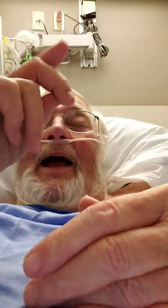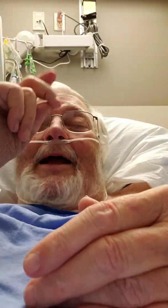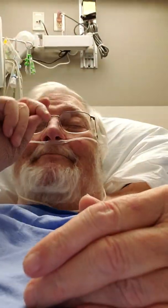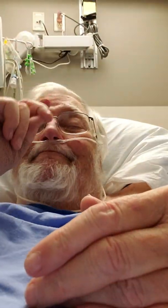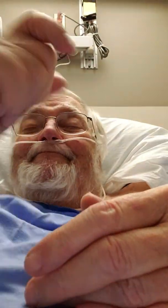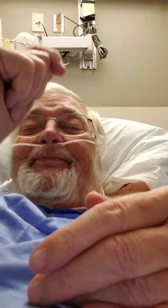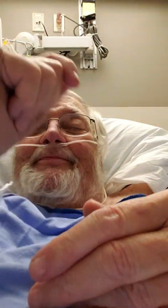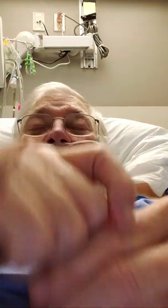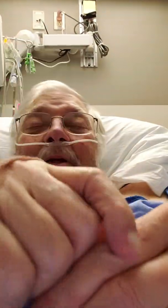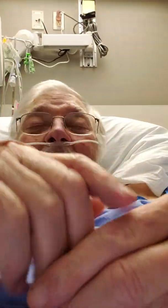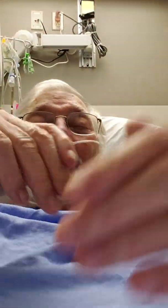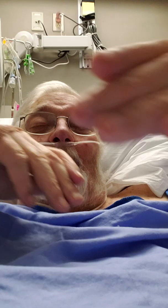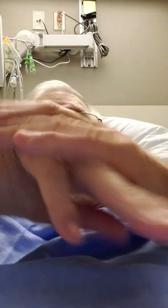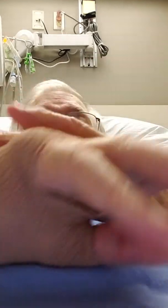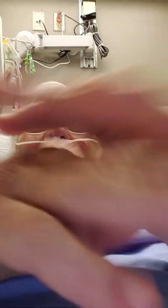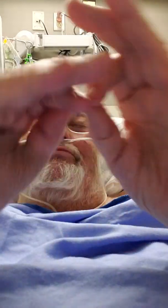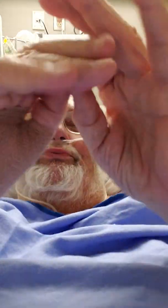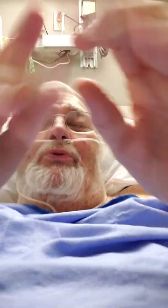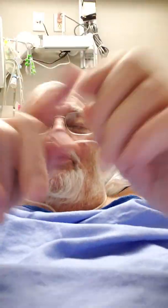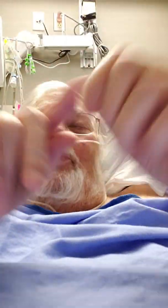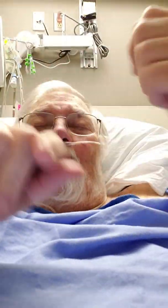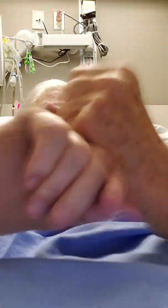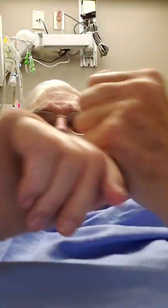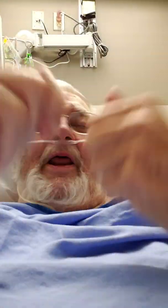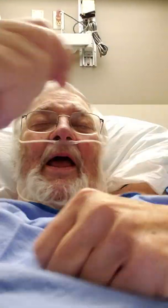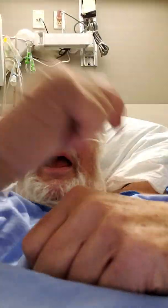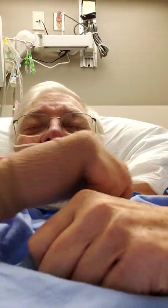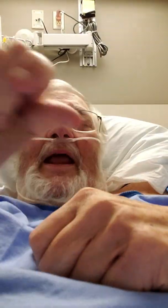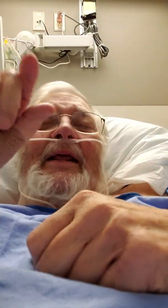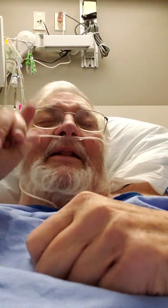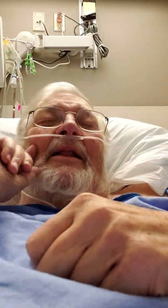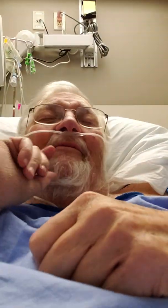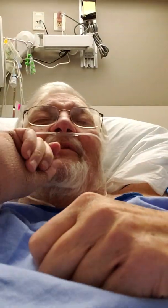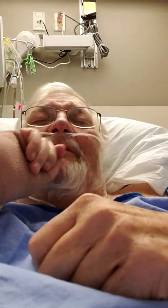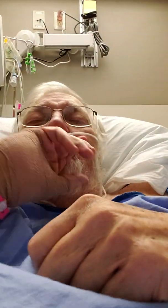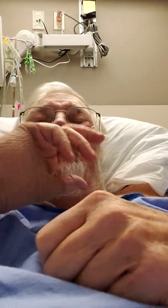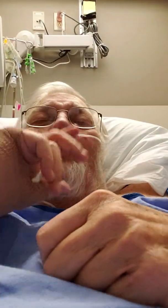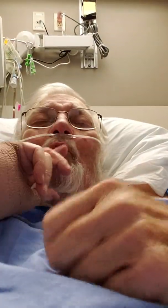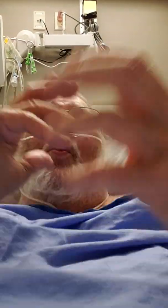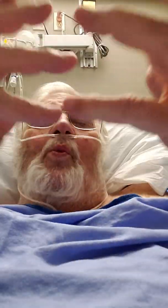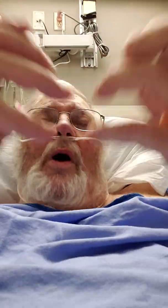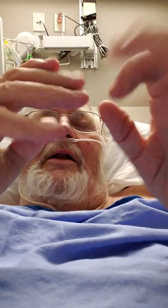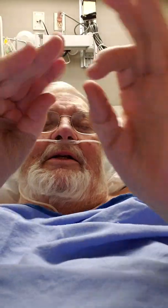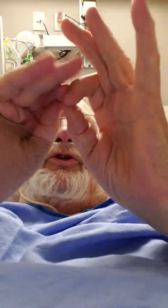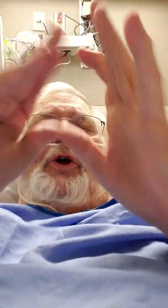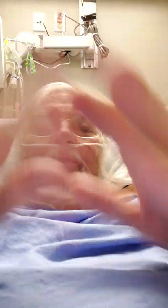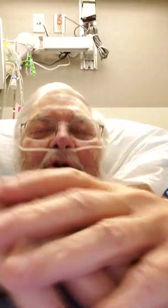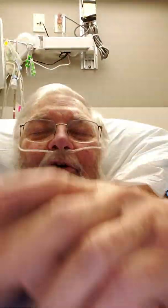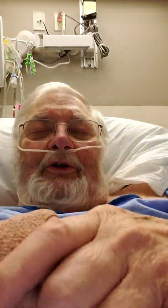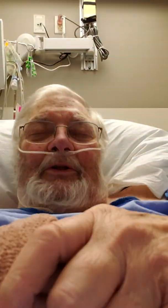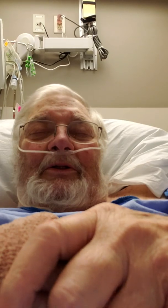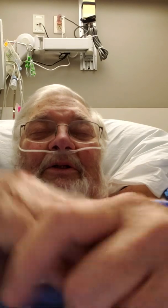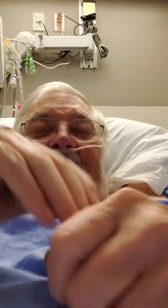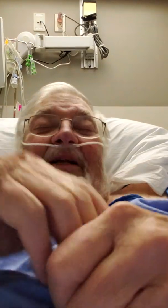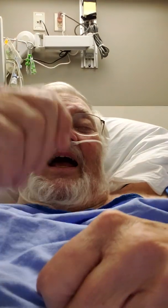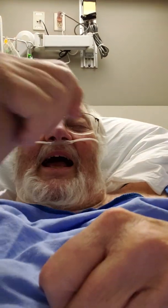by to get in any destiny to want interpreter in